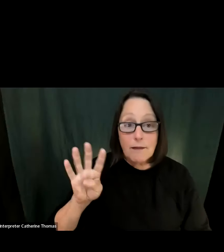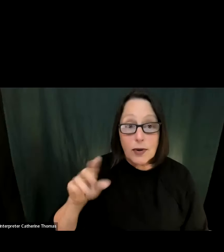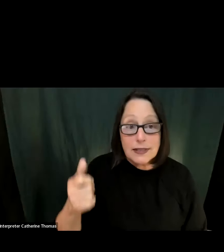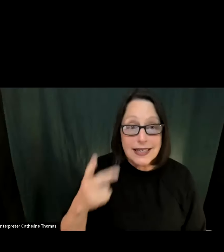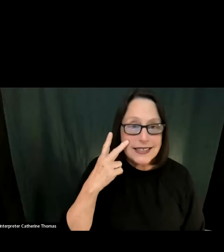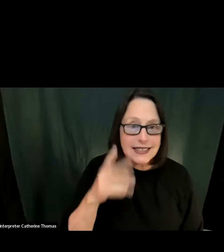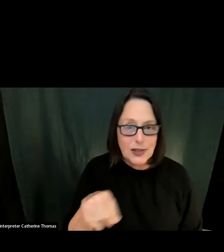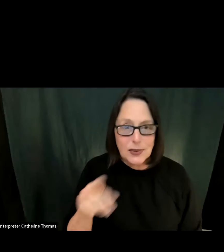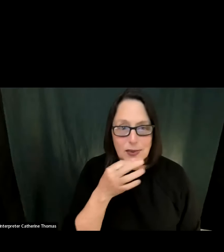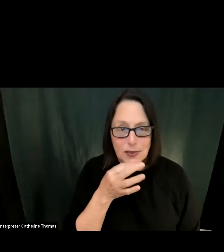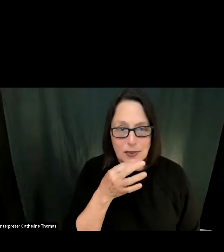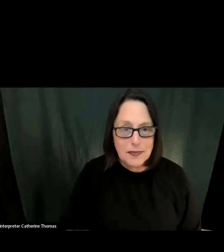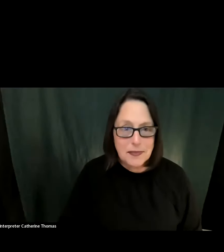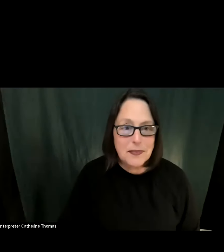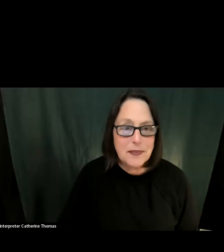soon.